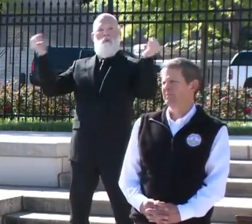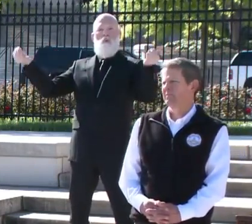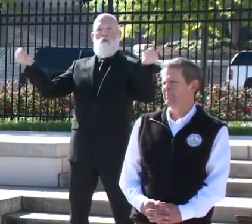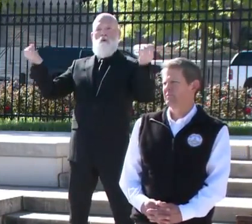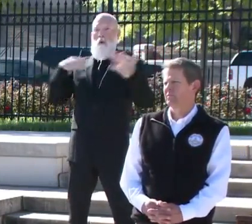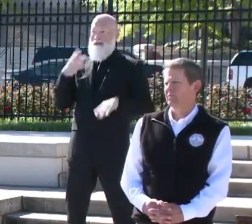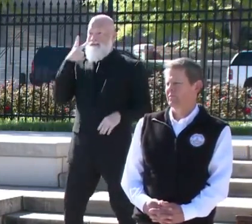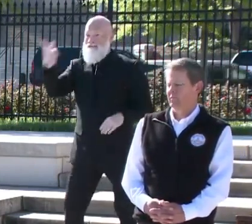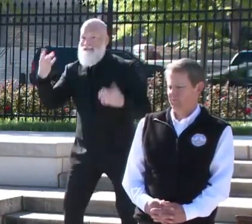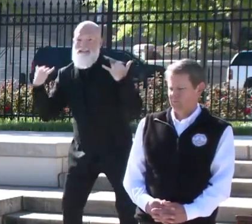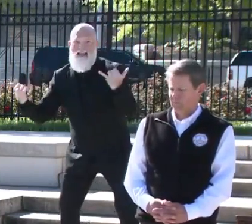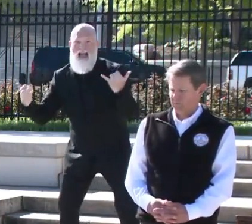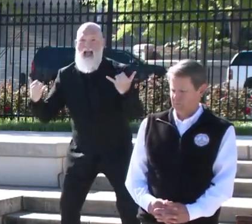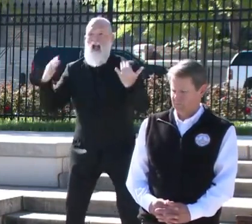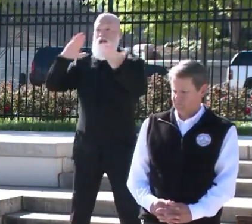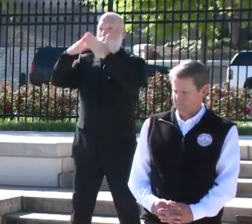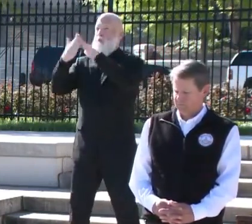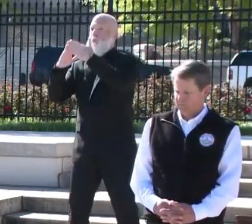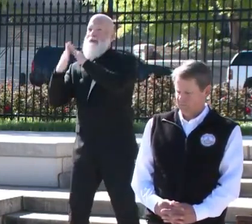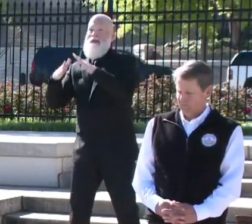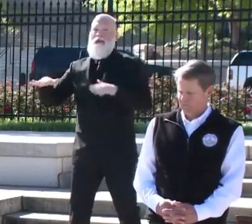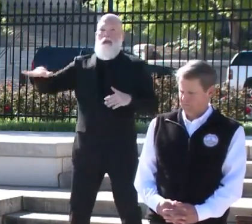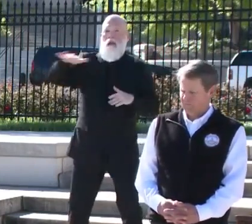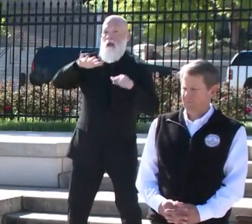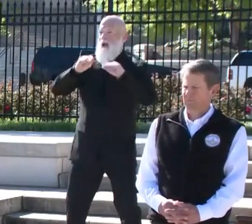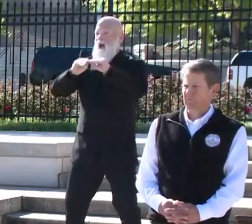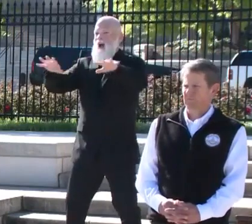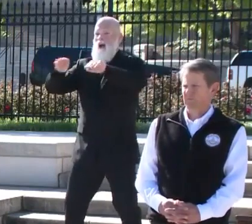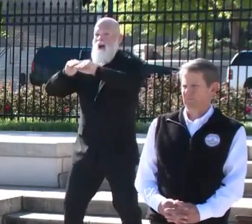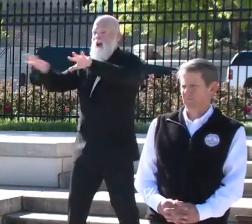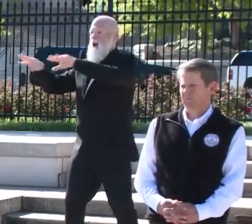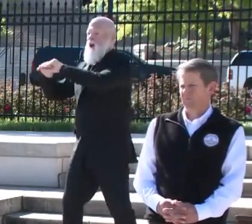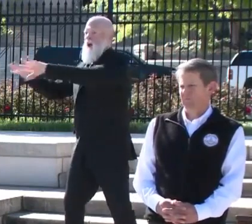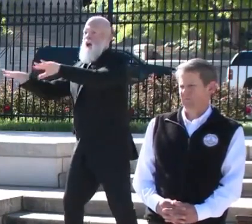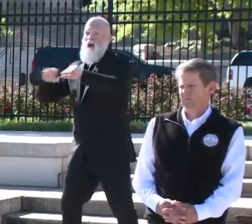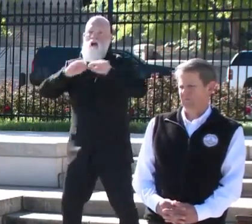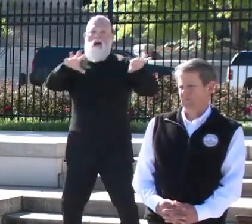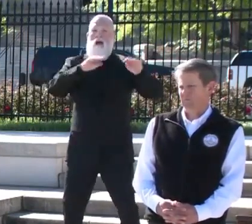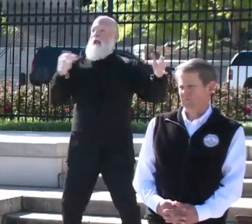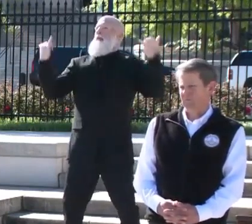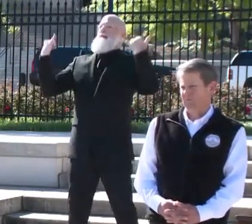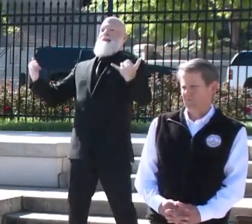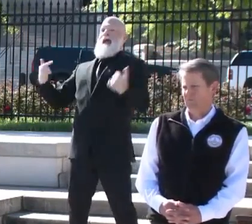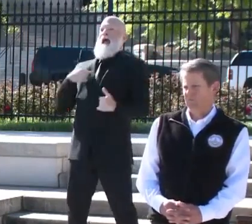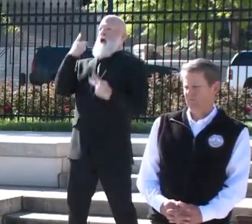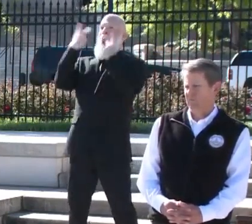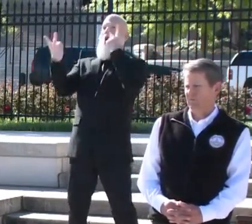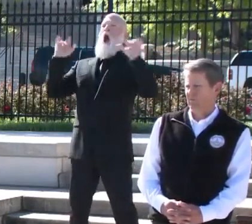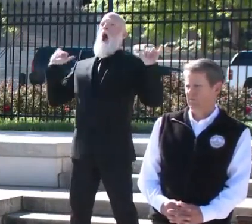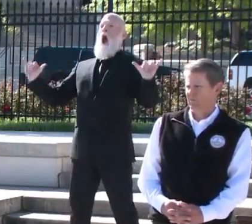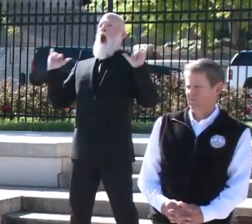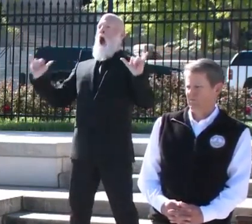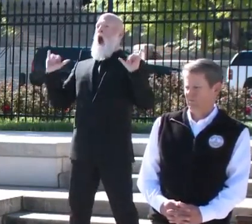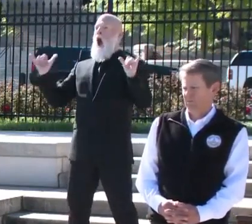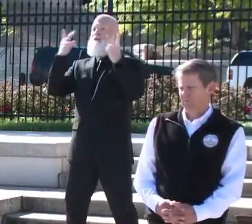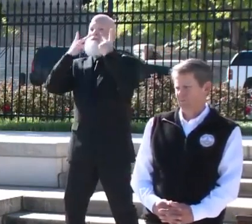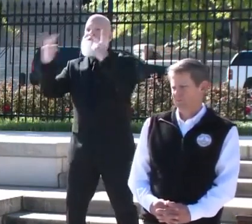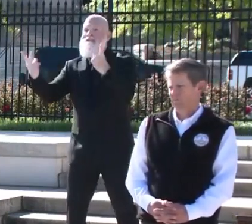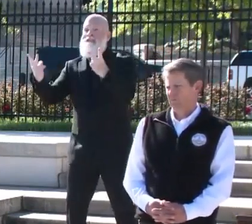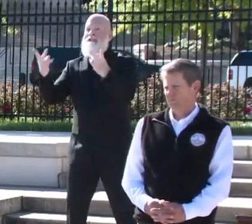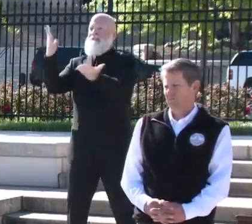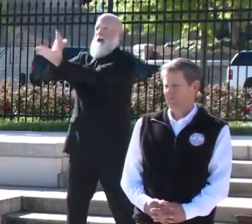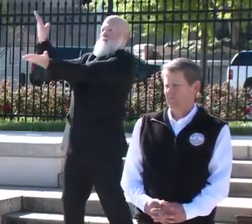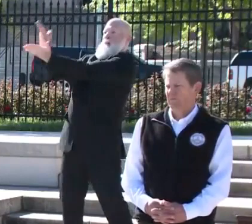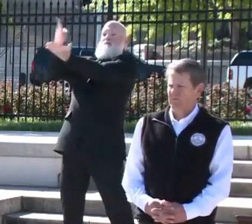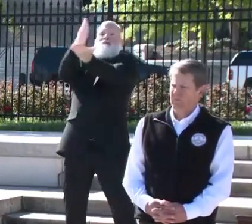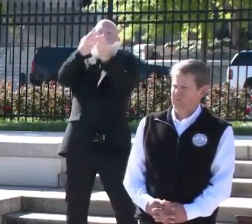transmission that we're seeing and recognizing now is the time to stop that transmission before the hospitals get overrun. And this